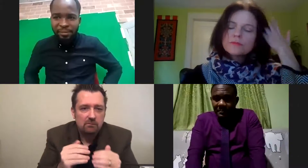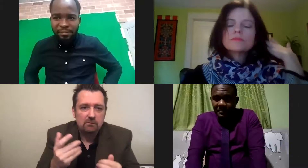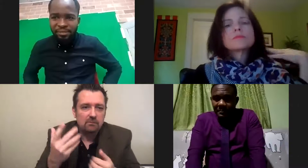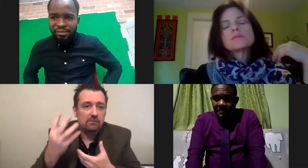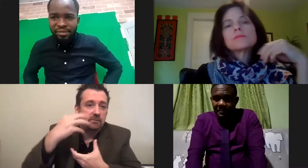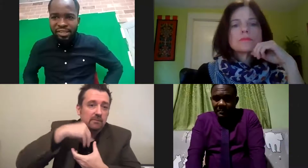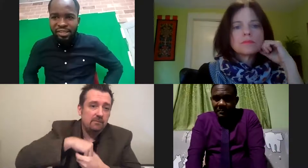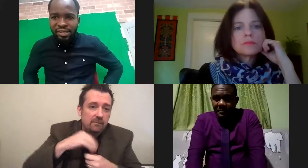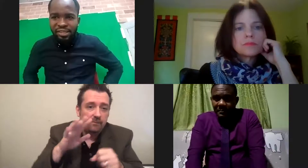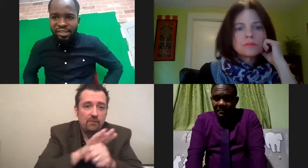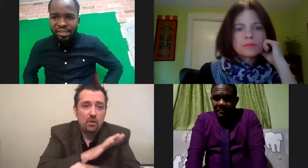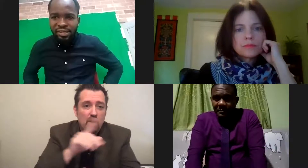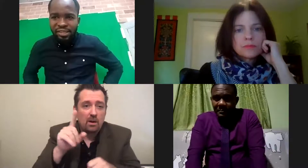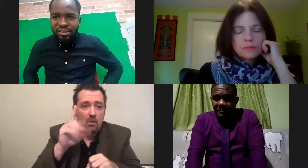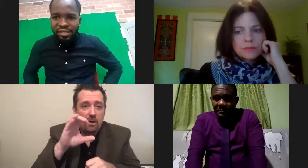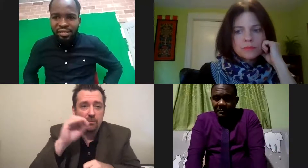signer.